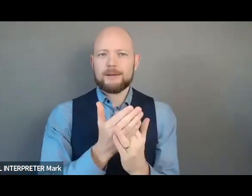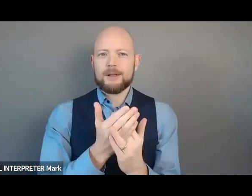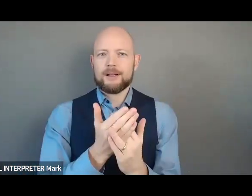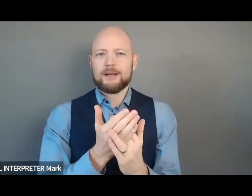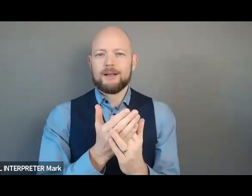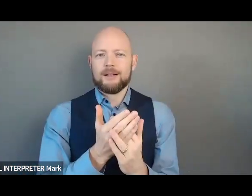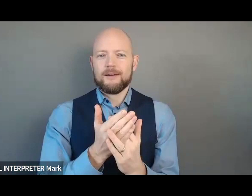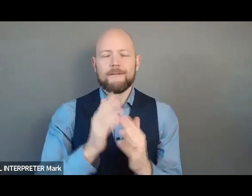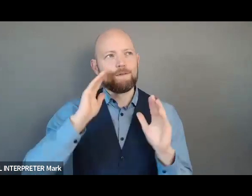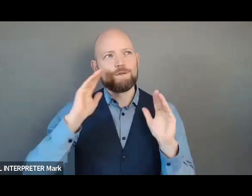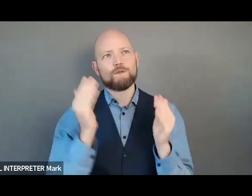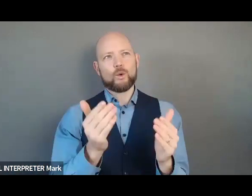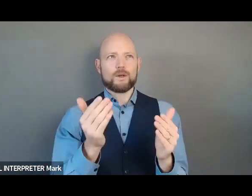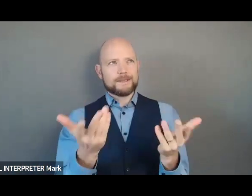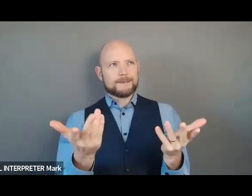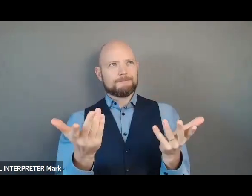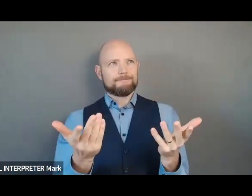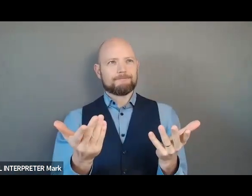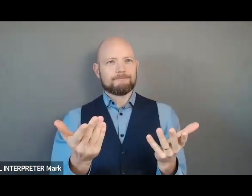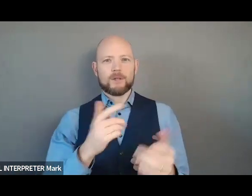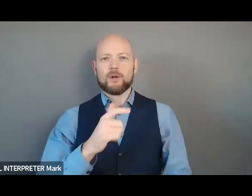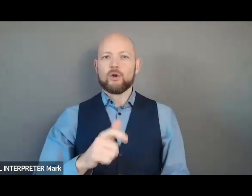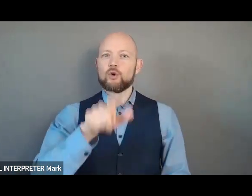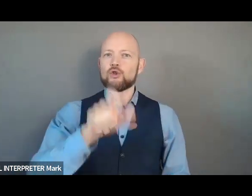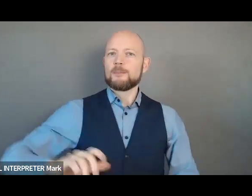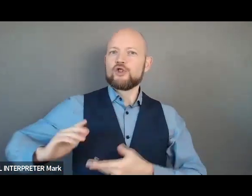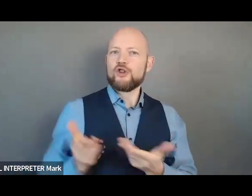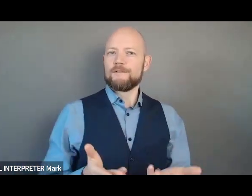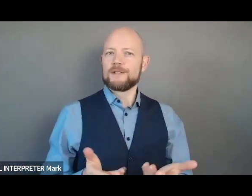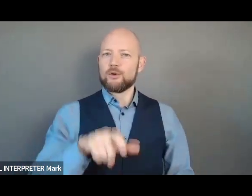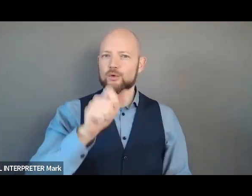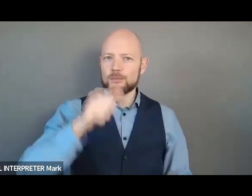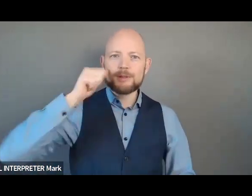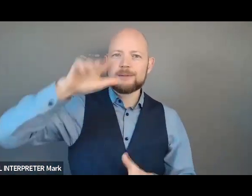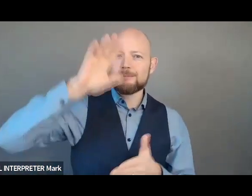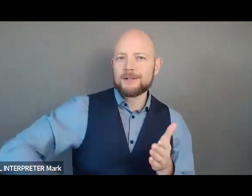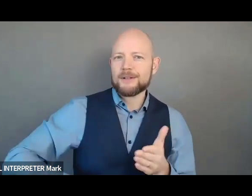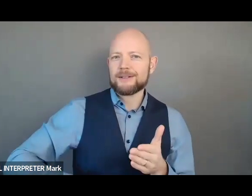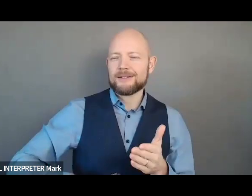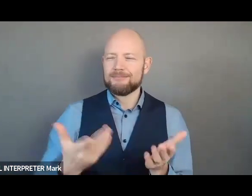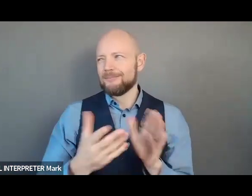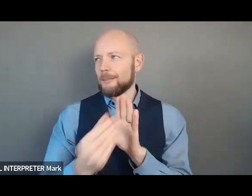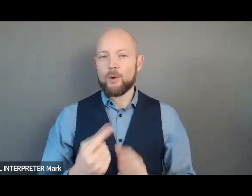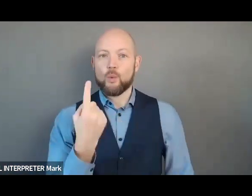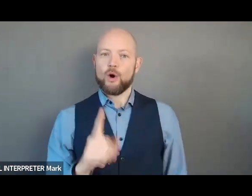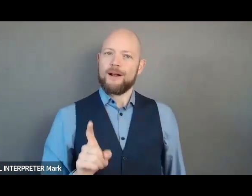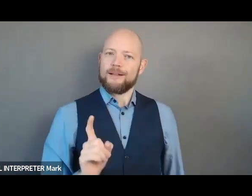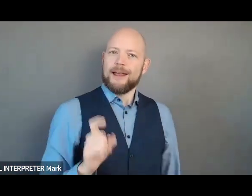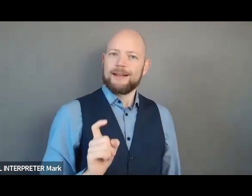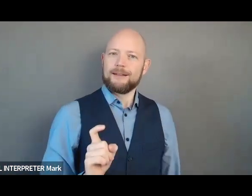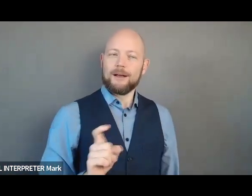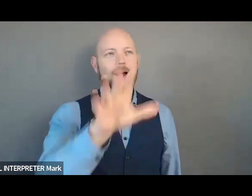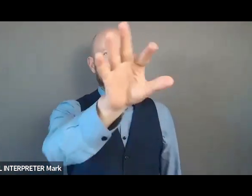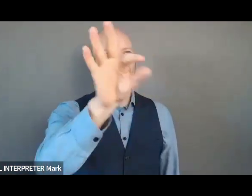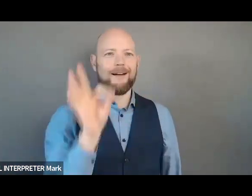targeted at sort of customer service and the overall customer experience, so things like a one-click shopping basket system